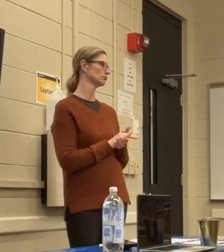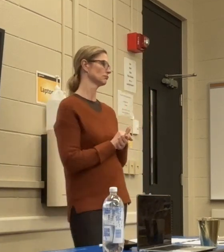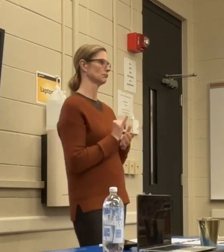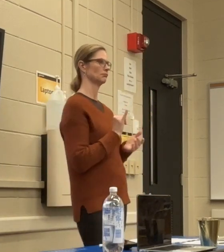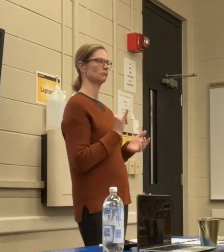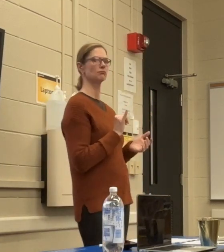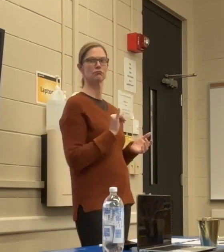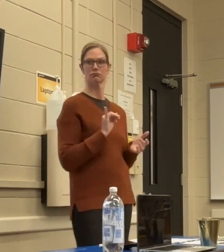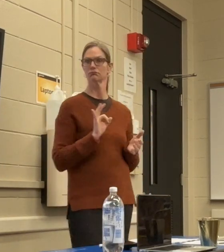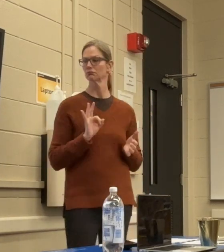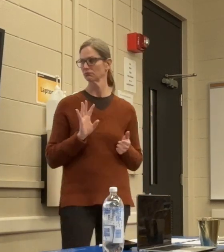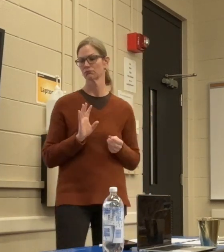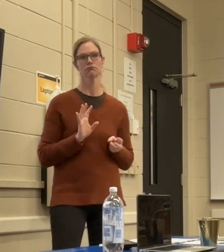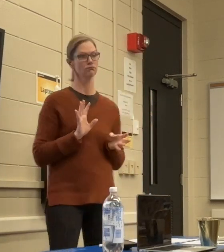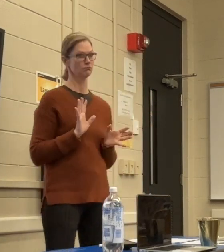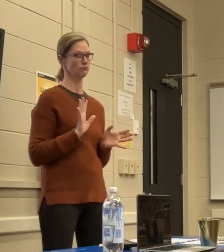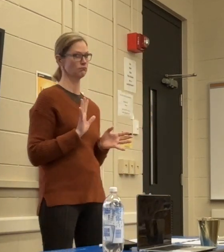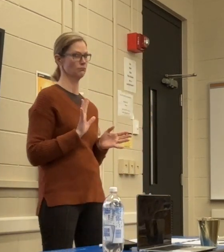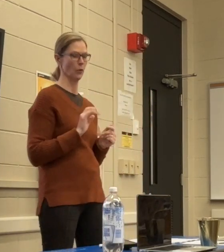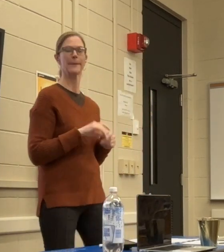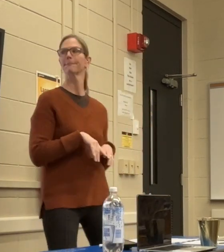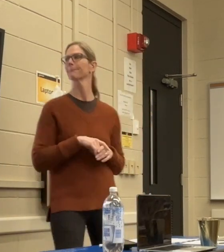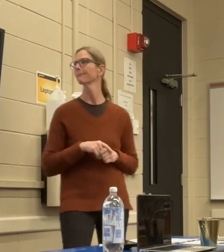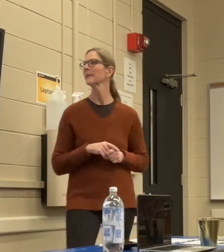a timer in front of you.